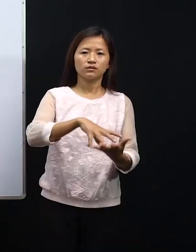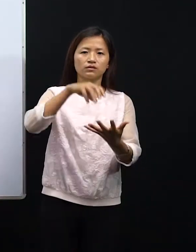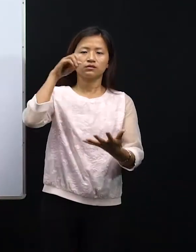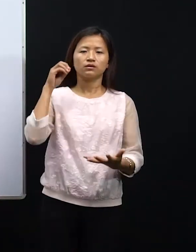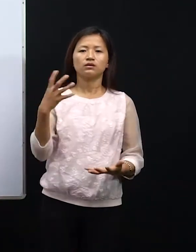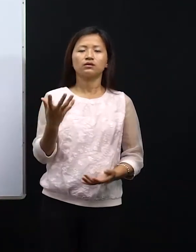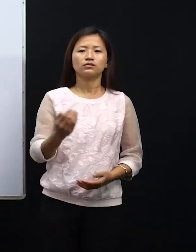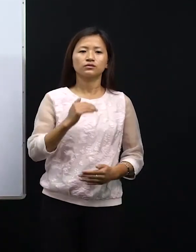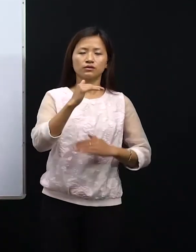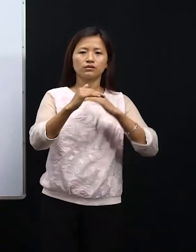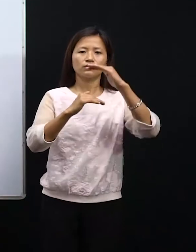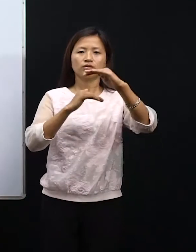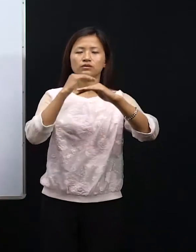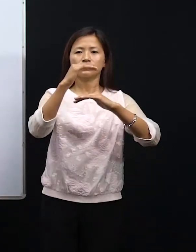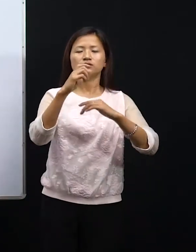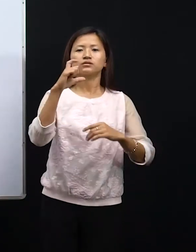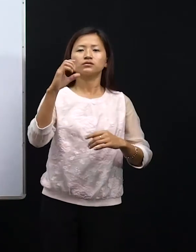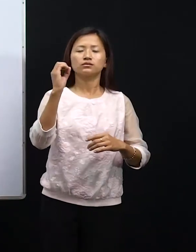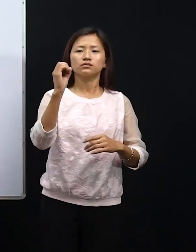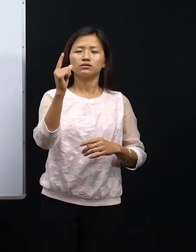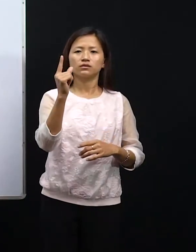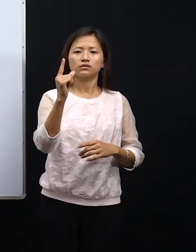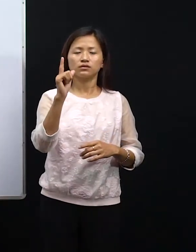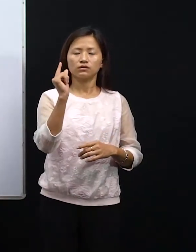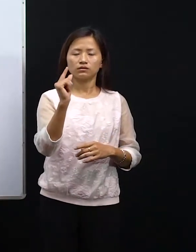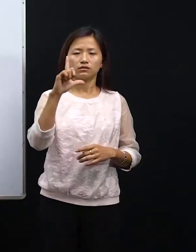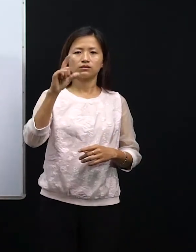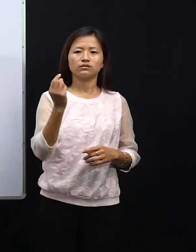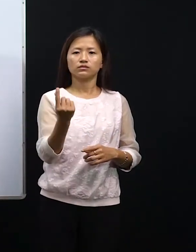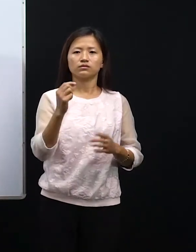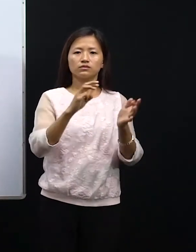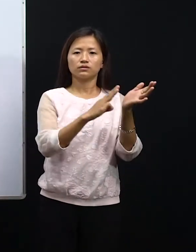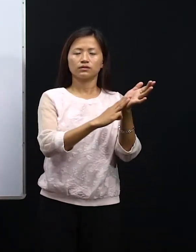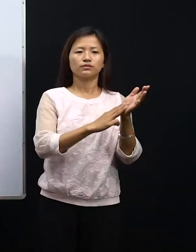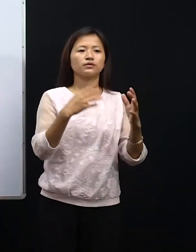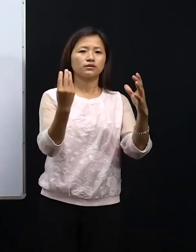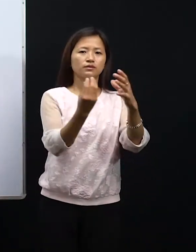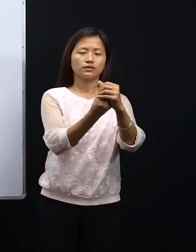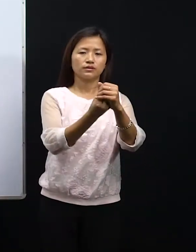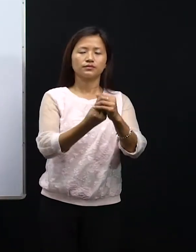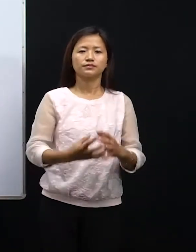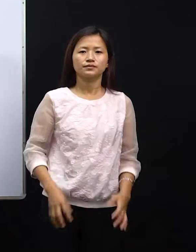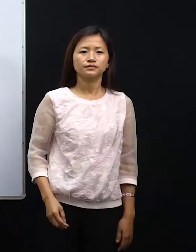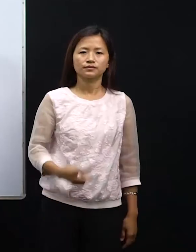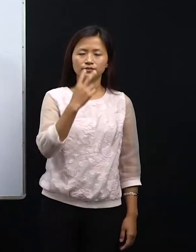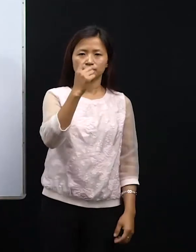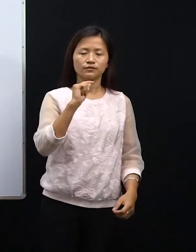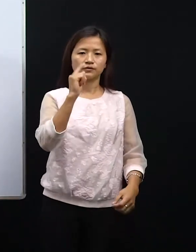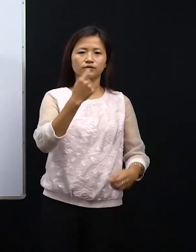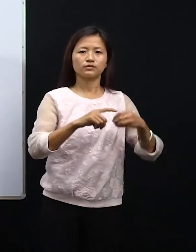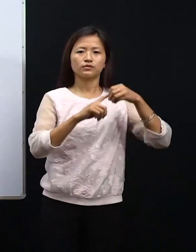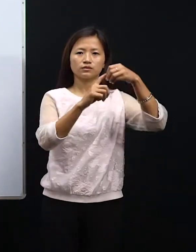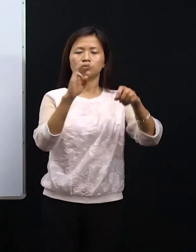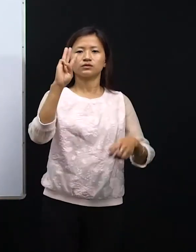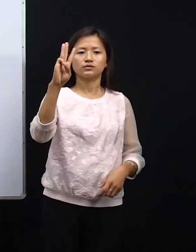how to arrange them in column and adding. Okay, add them. All right. So let's look at the first question. Question number